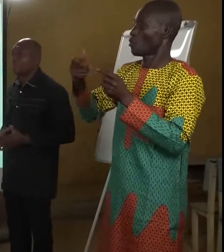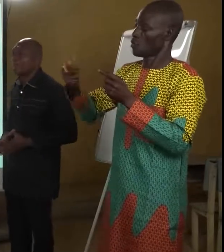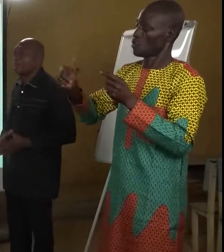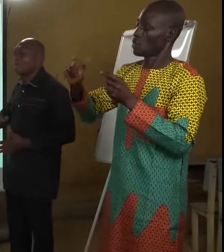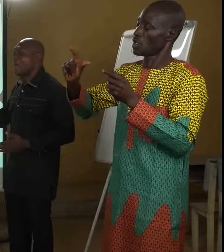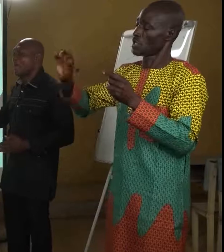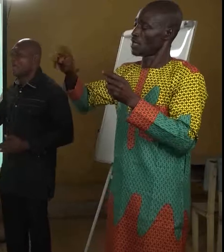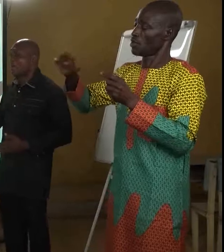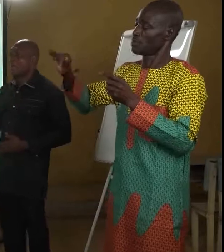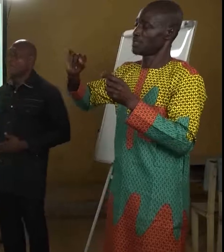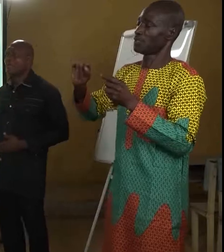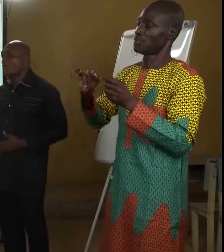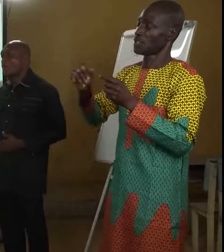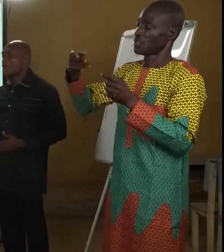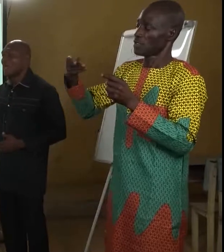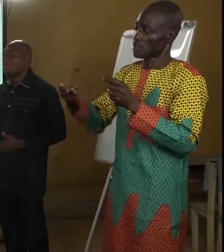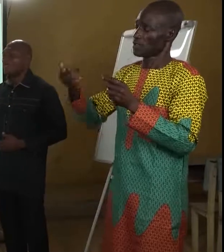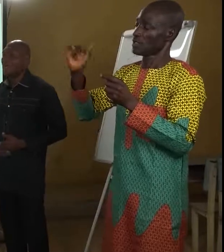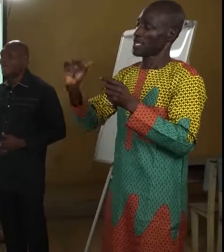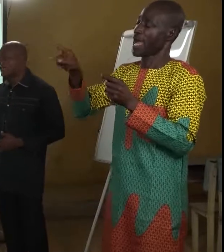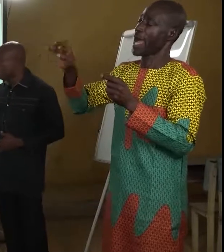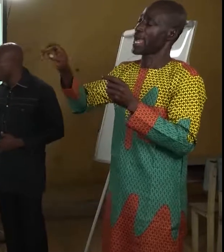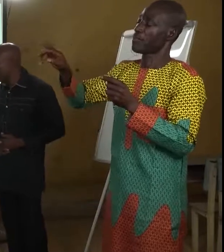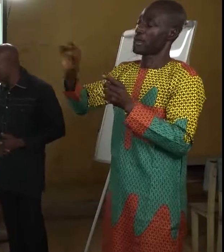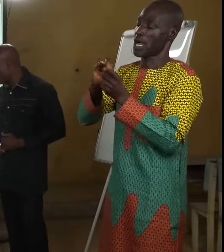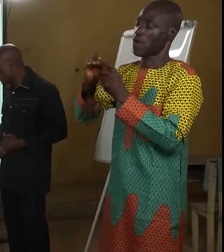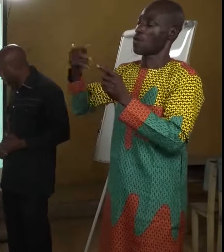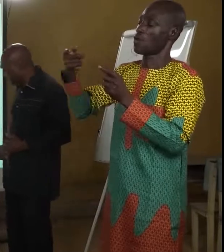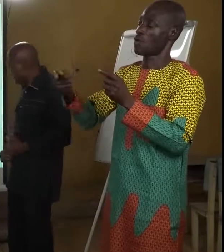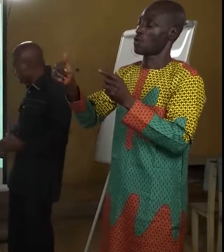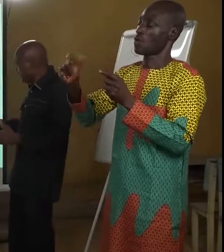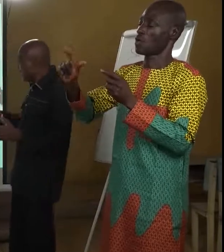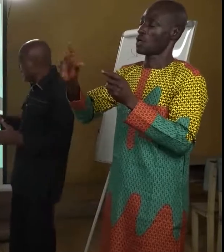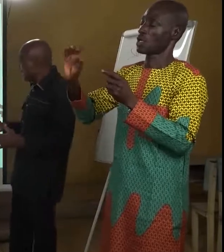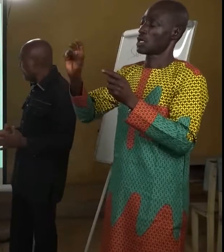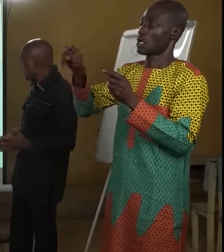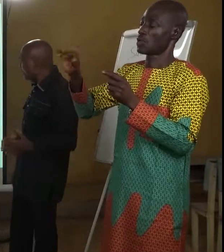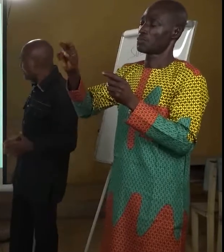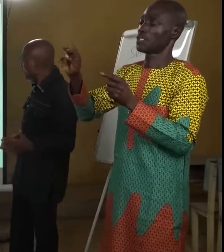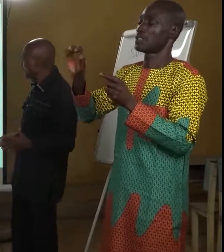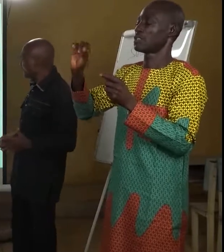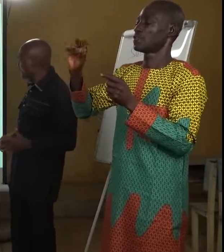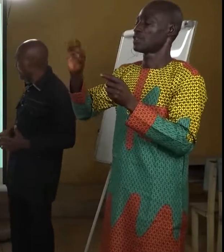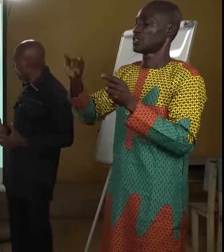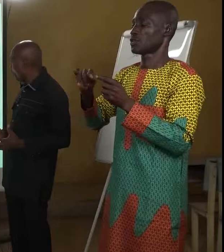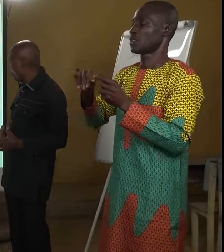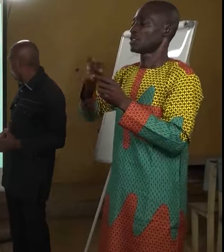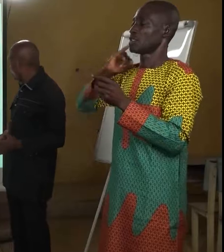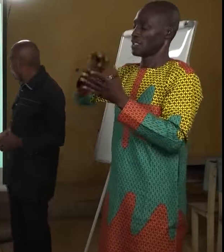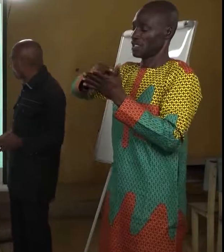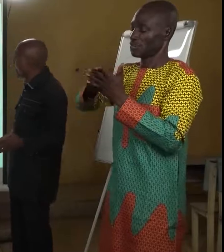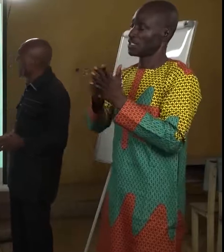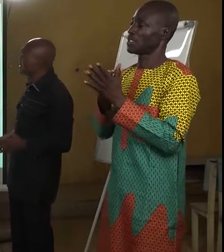inflation. Hyper or galloping inflation. Hyper or galloping inflation